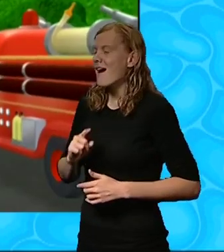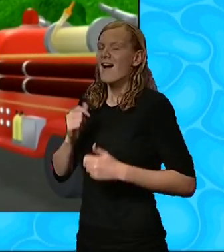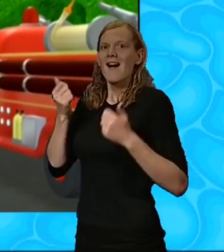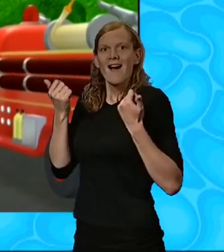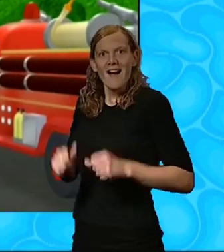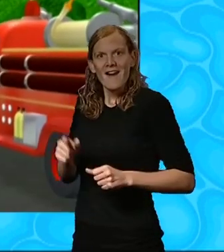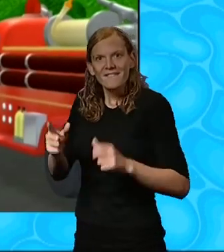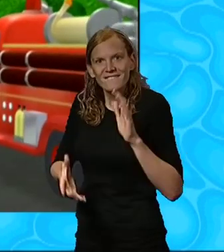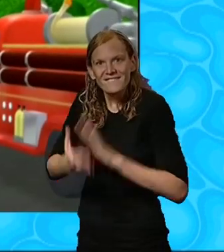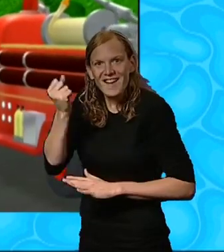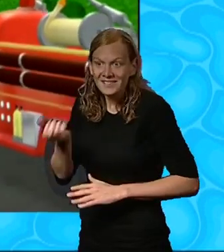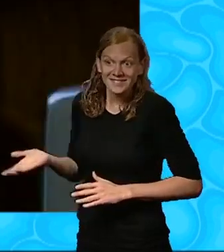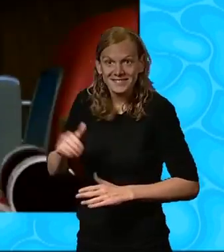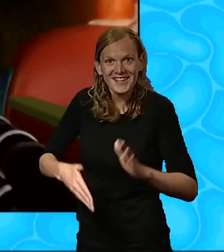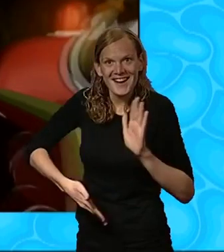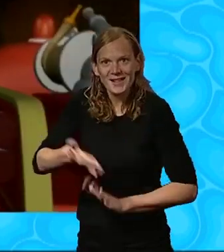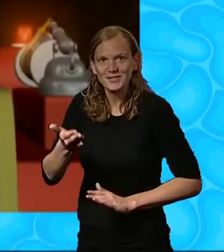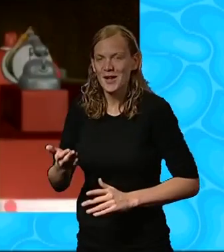Chief, you found it! Let's go!